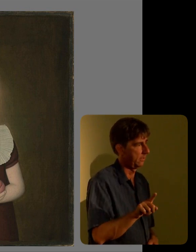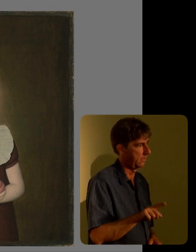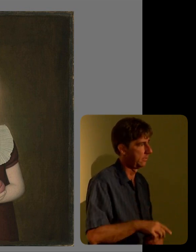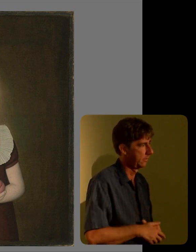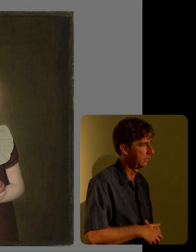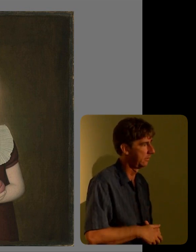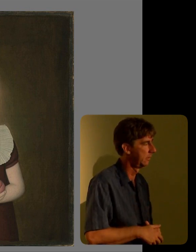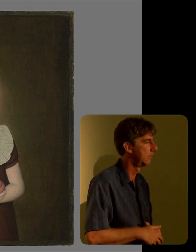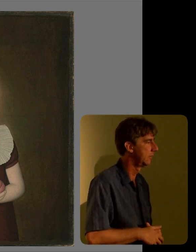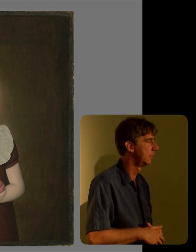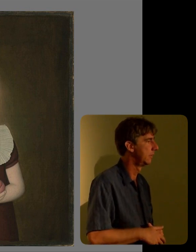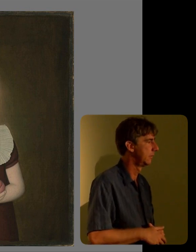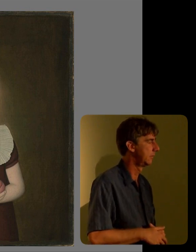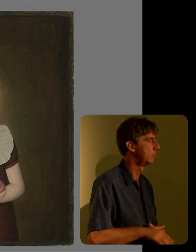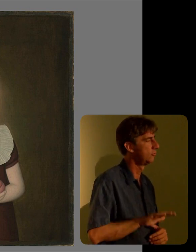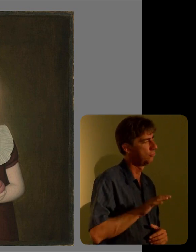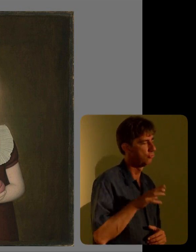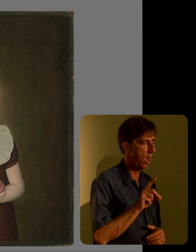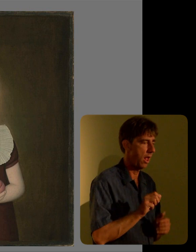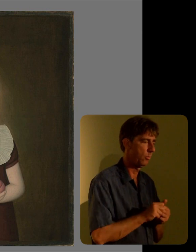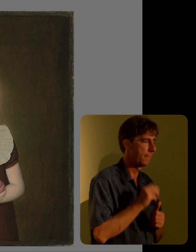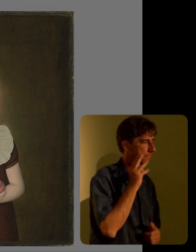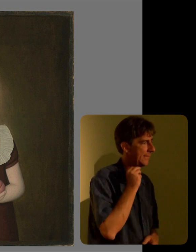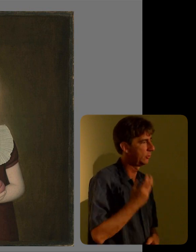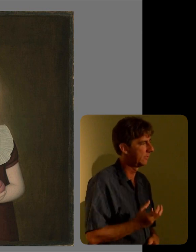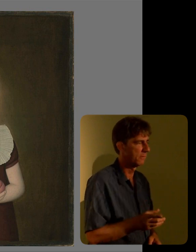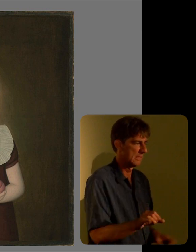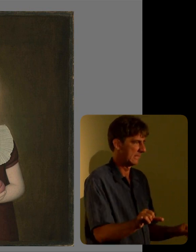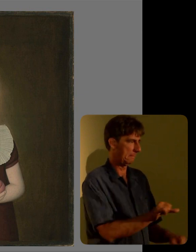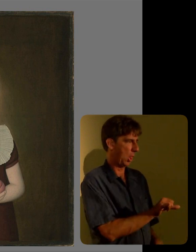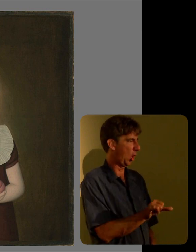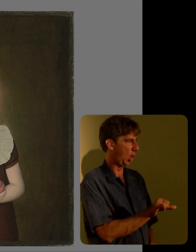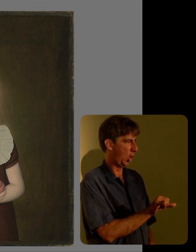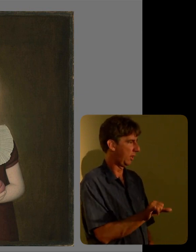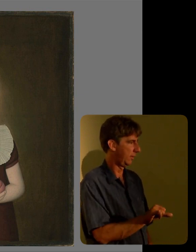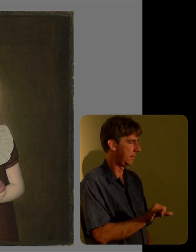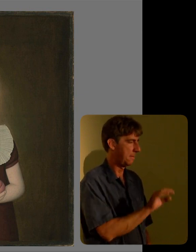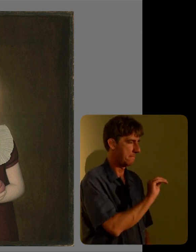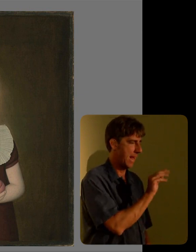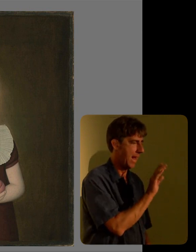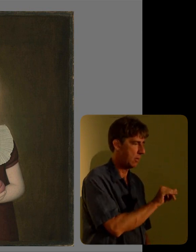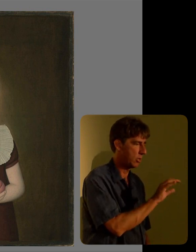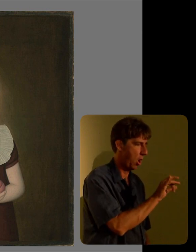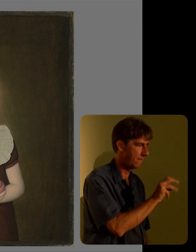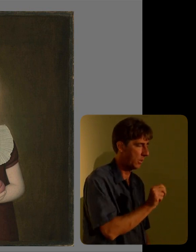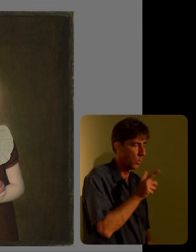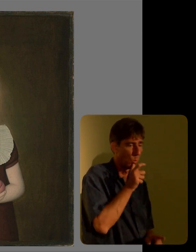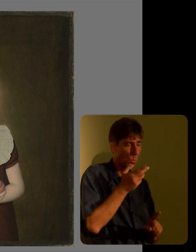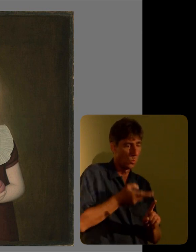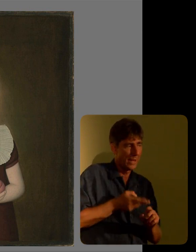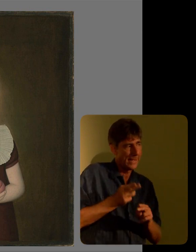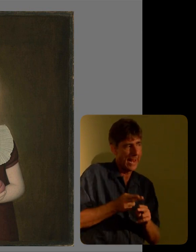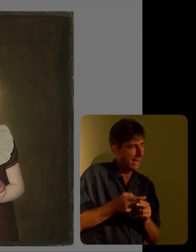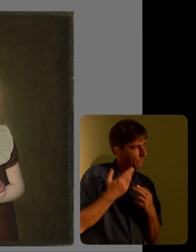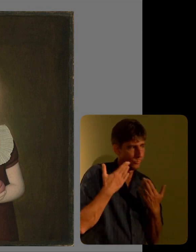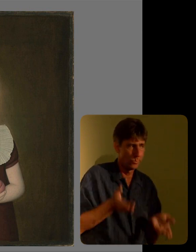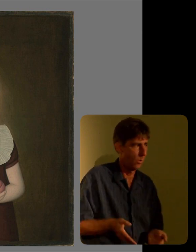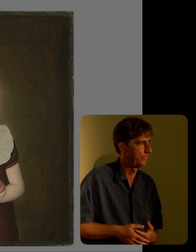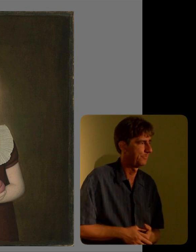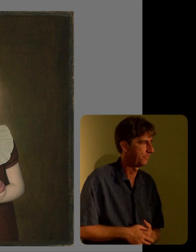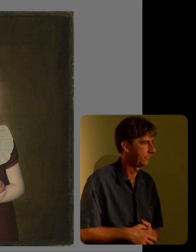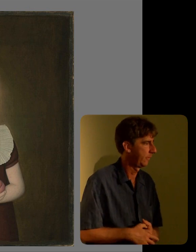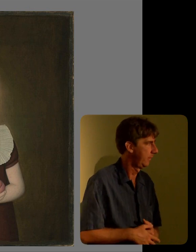done with a very similar composition to Mary Coffin. We don't know who the child is,